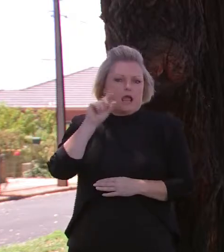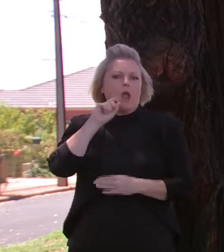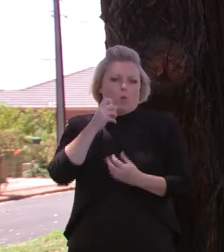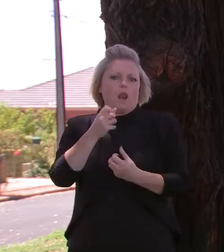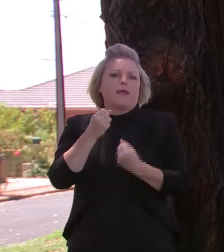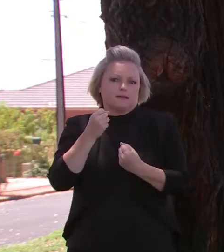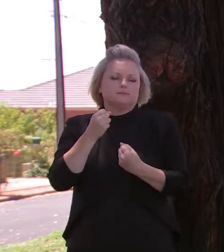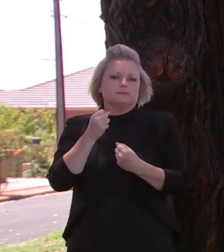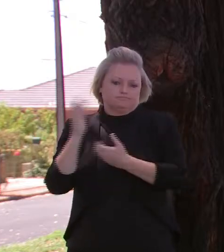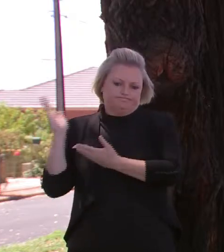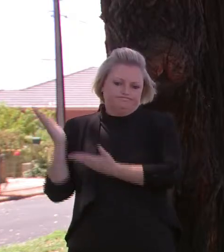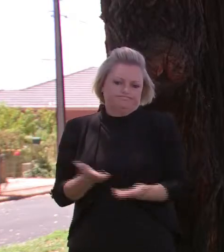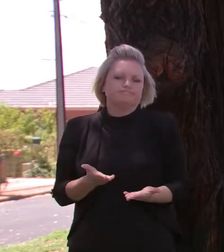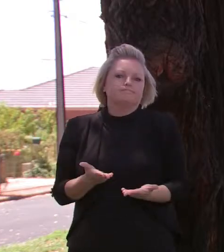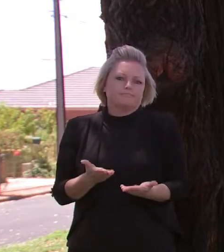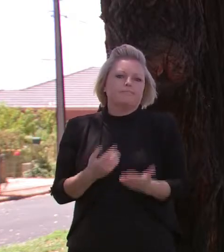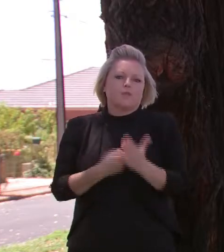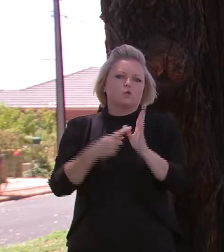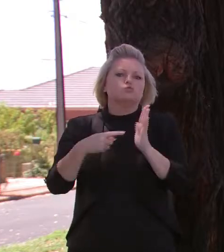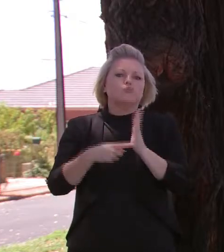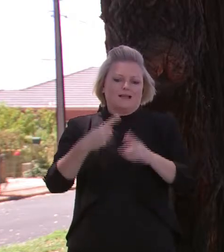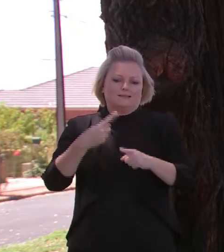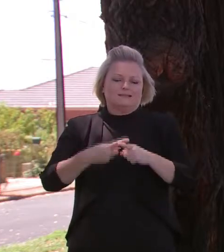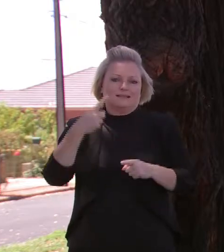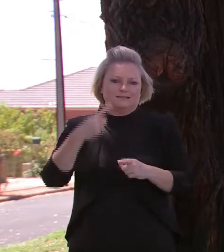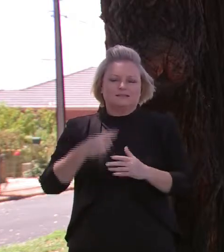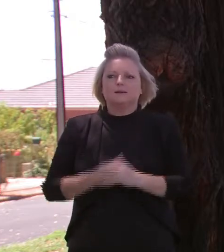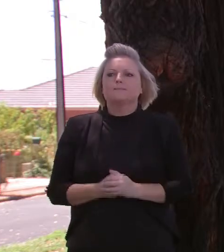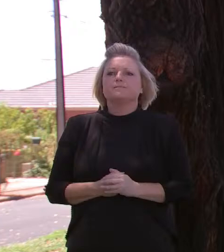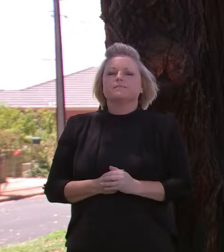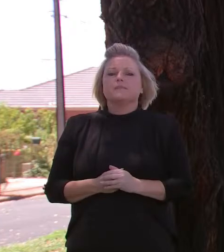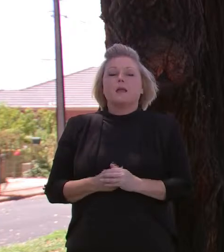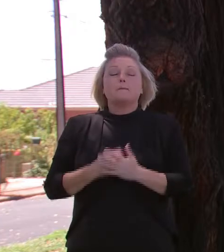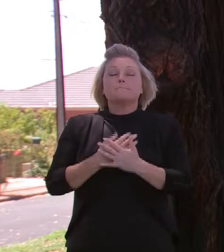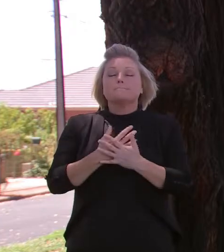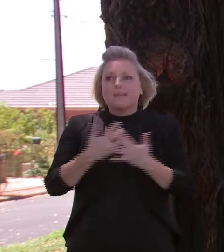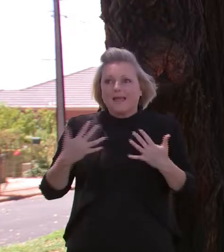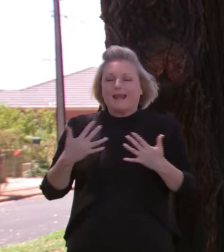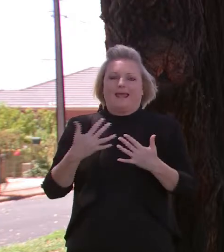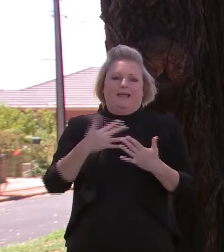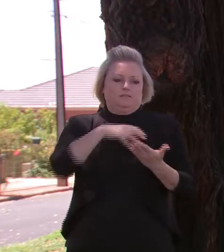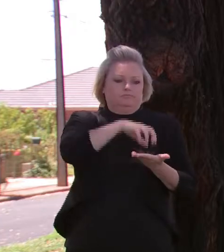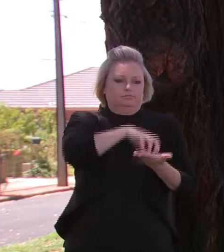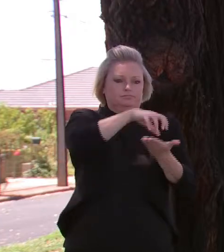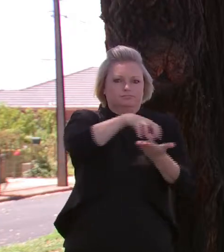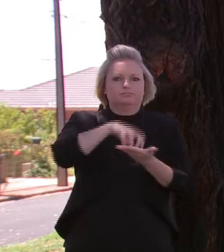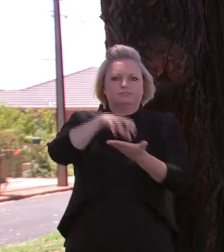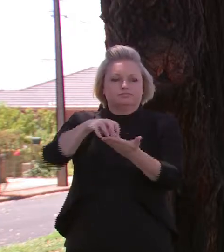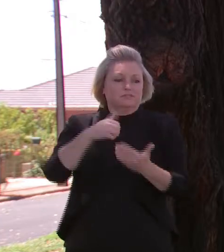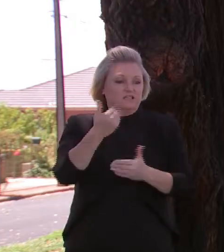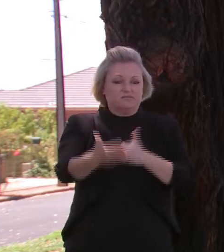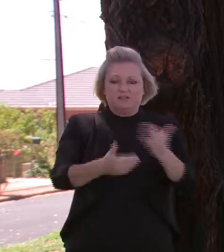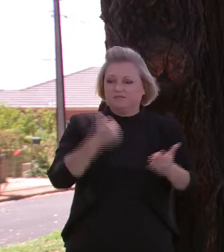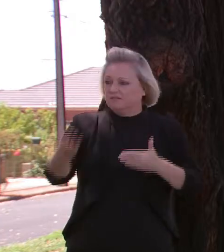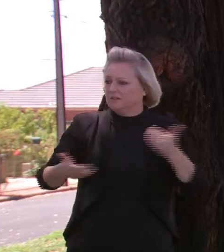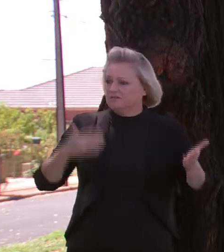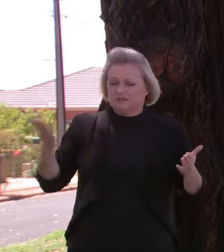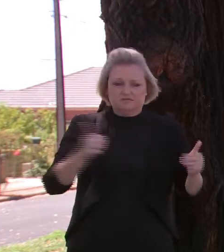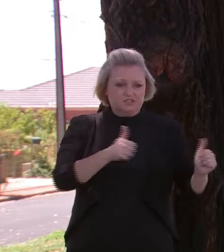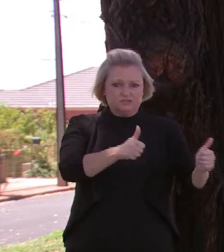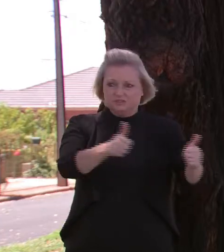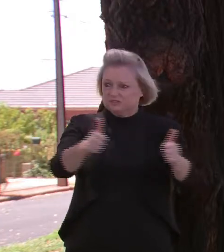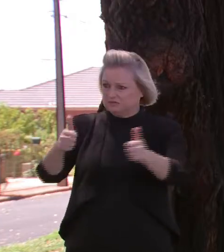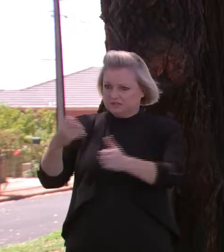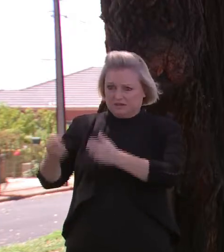indeed some of the regional sites will be getting them tomorrow. Hundreds of sites have received them, but particularly in the non-government sector, we understand there's